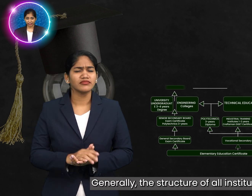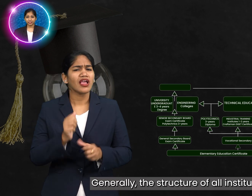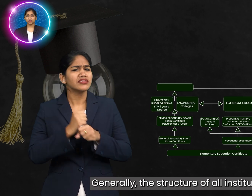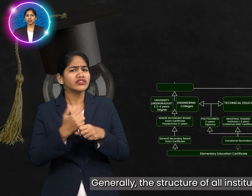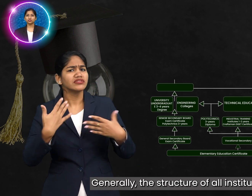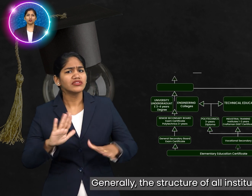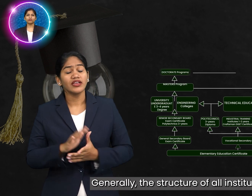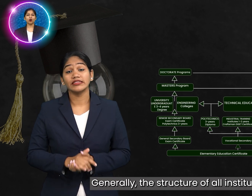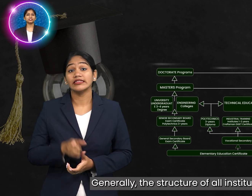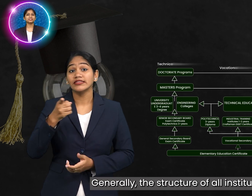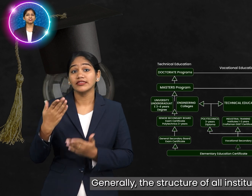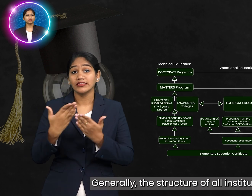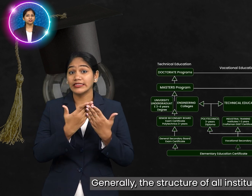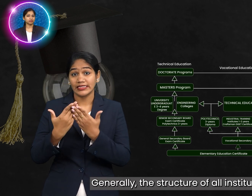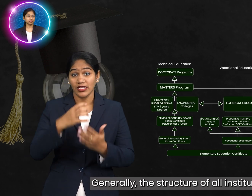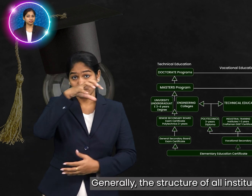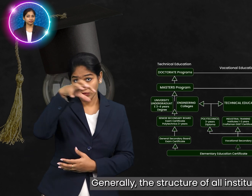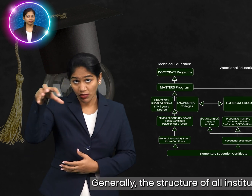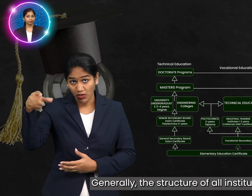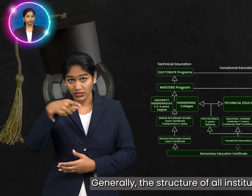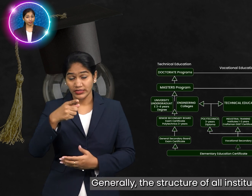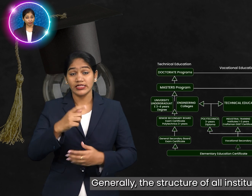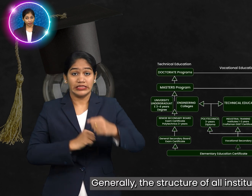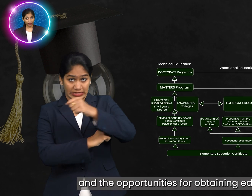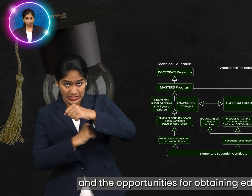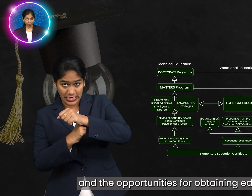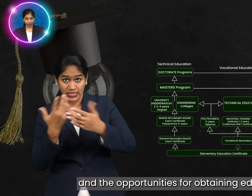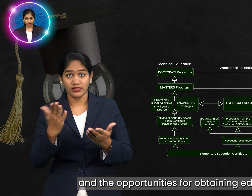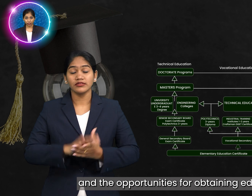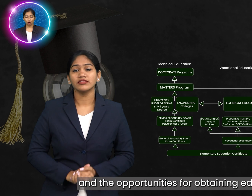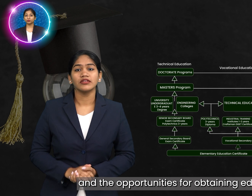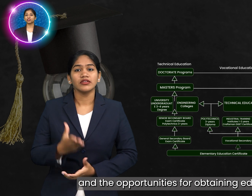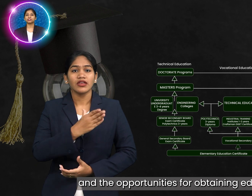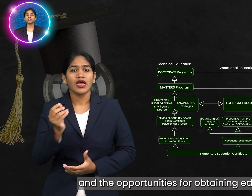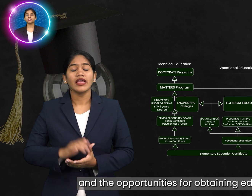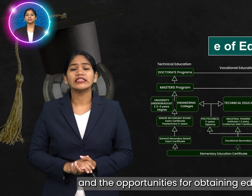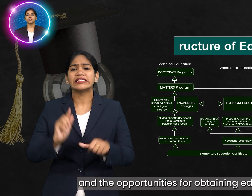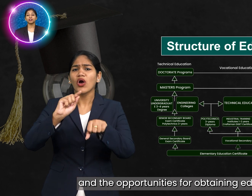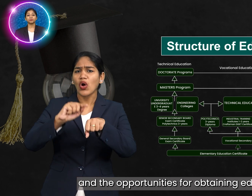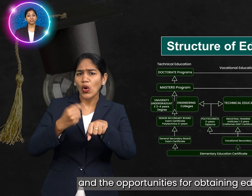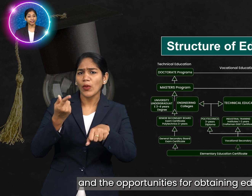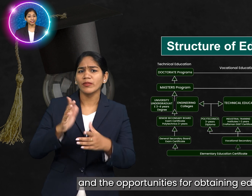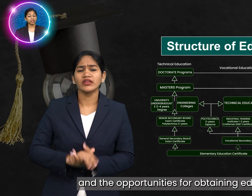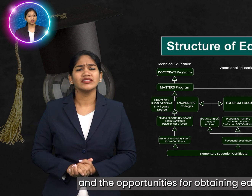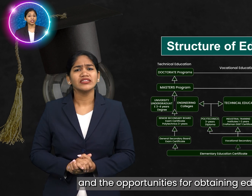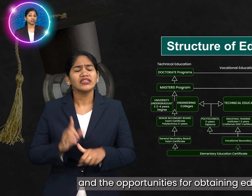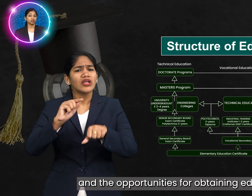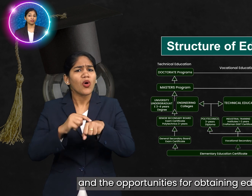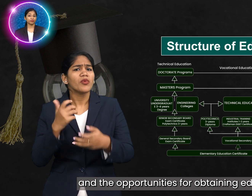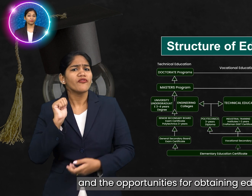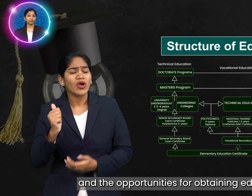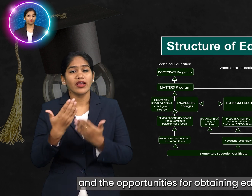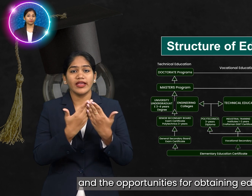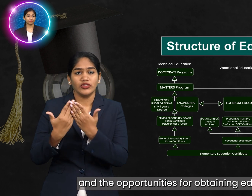Generally, the structure of all institutions and the opportunities for obtaining